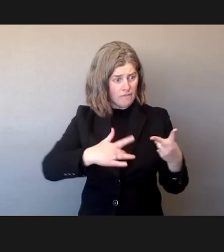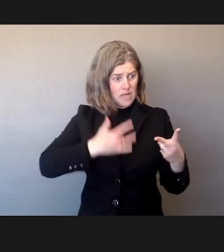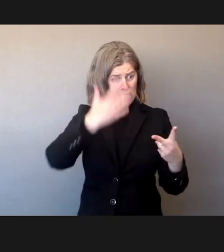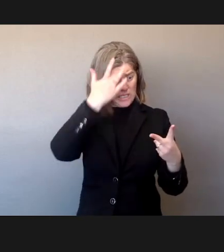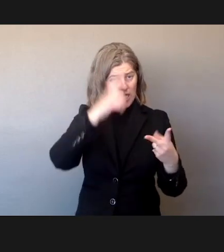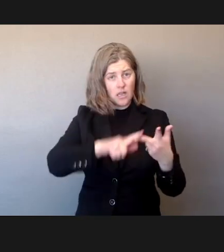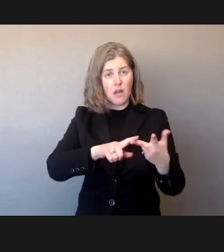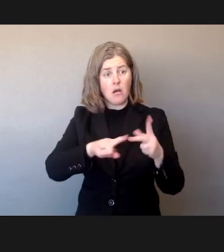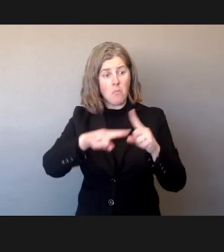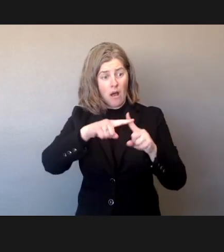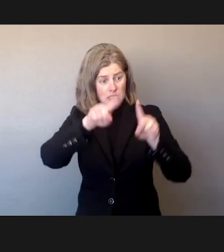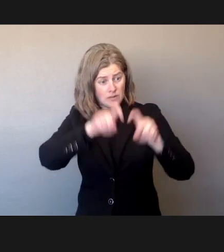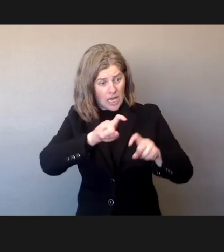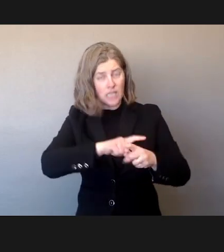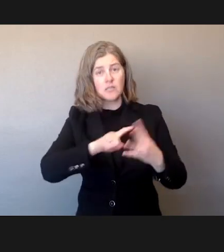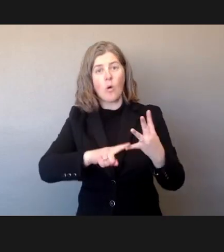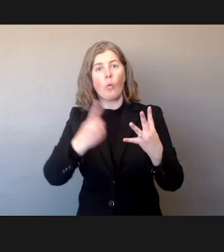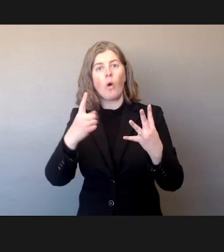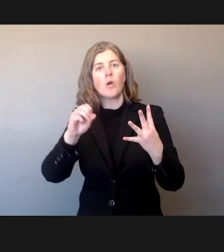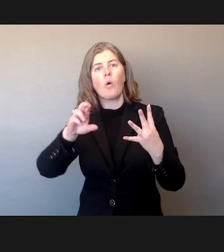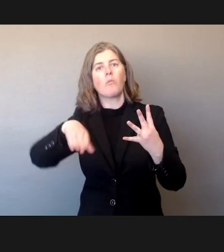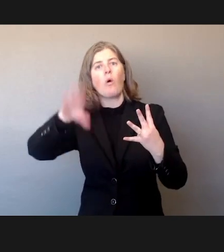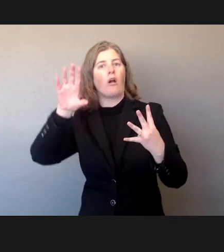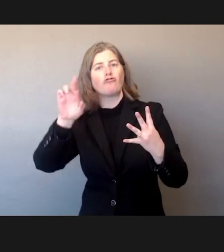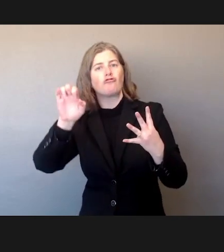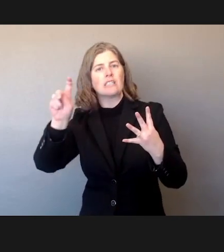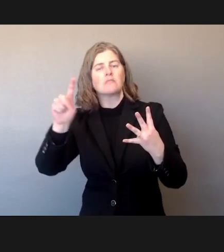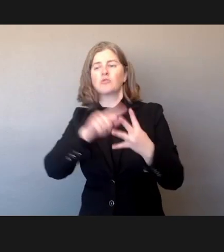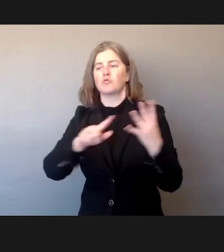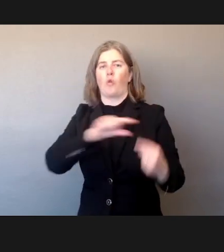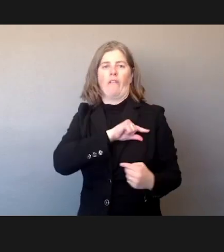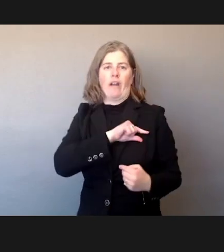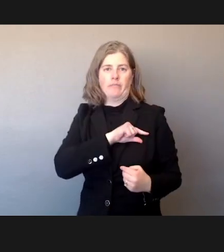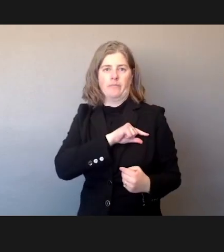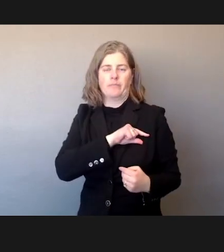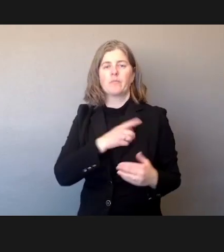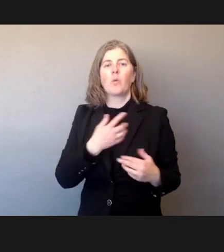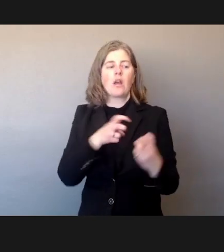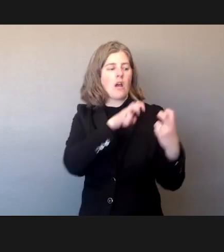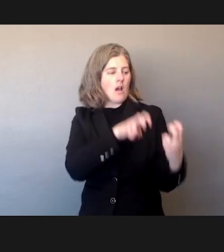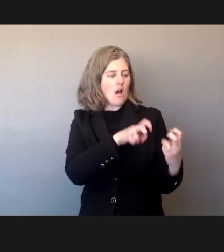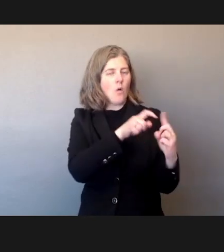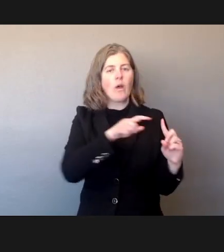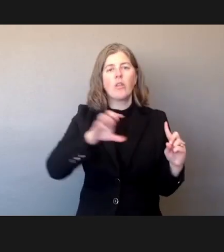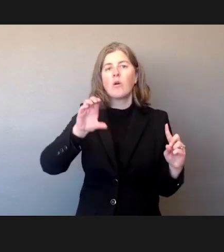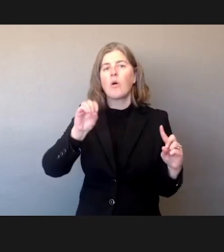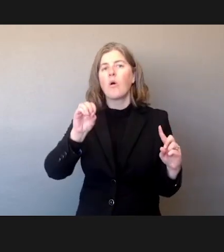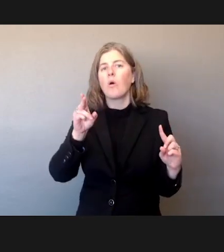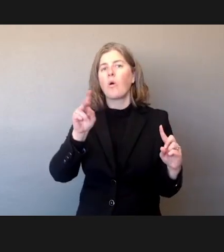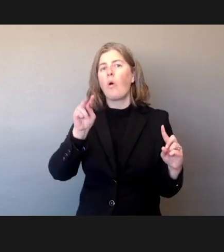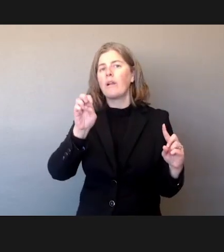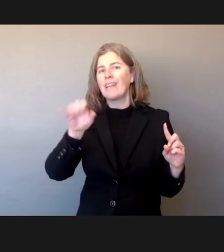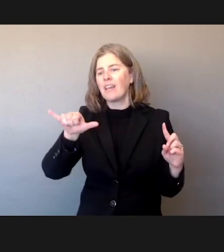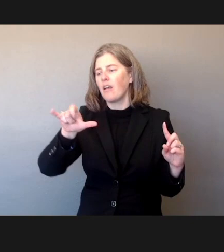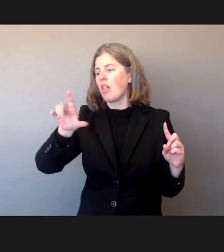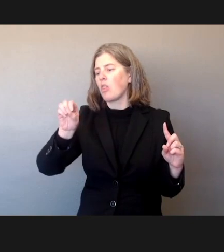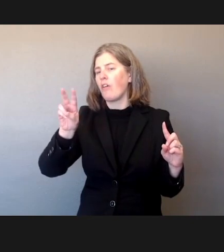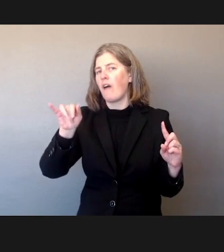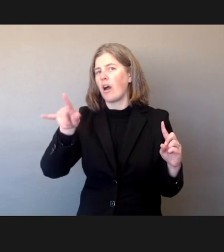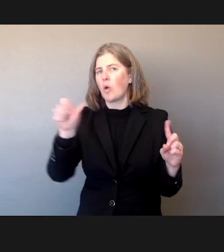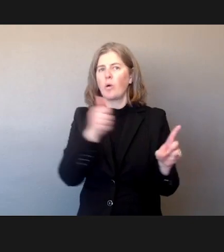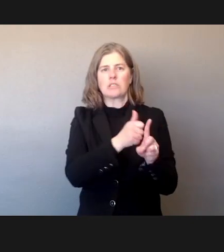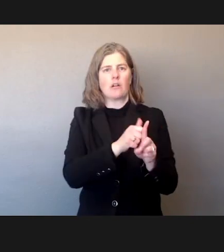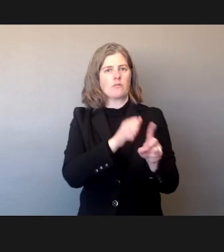more risk factors, you're eligible for the drugs. We met with Courtney Lovato, who's one of the DOH superstars as well. This